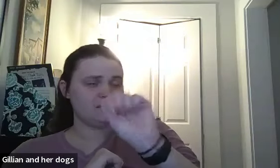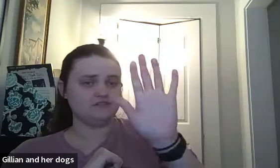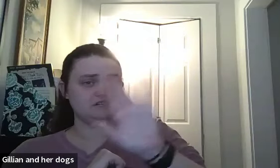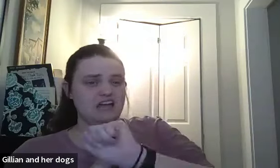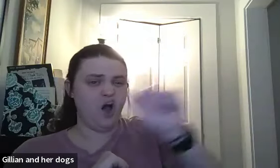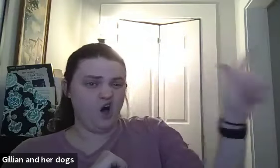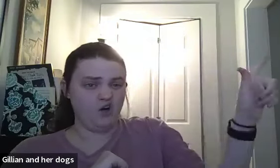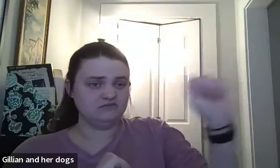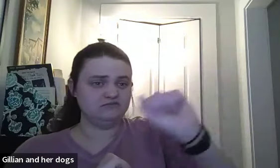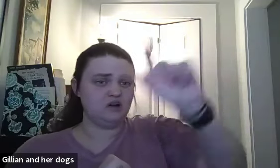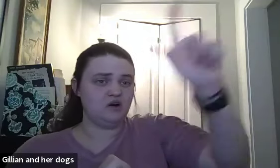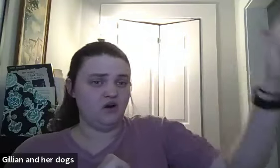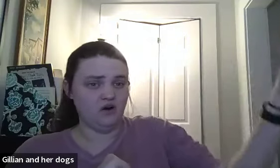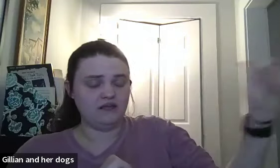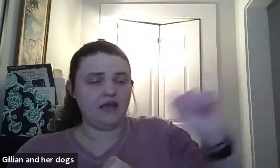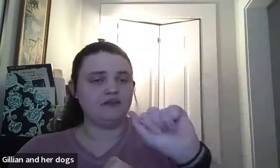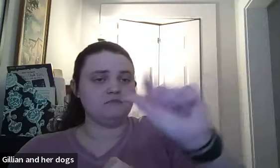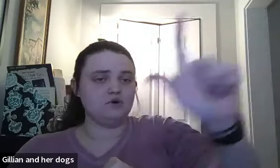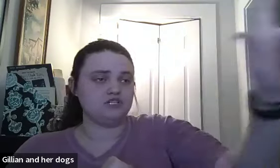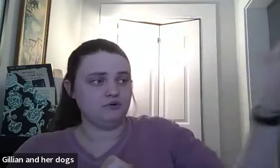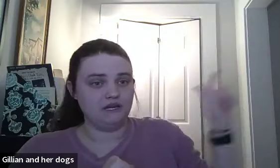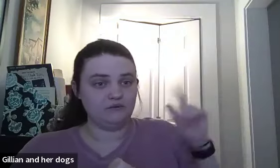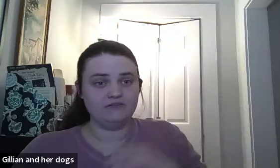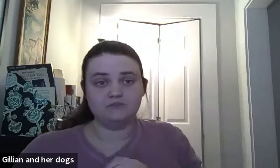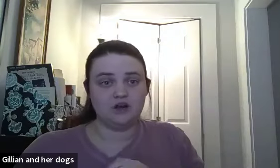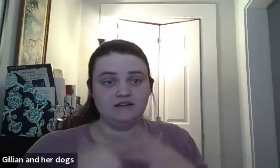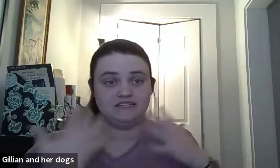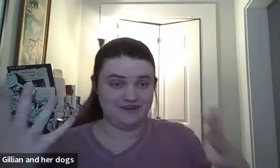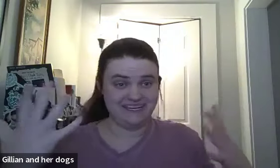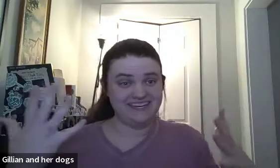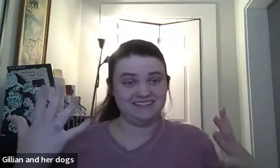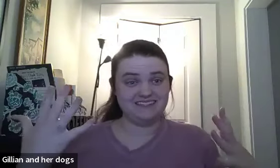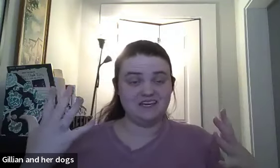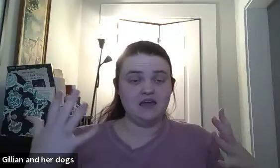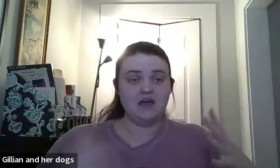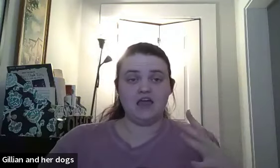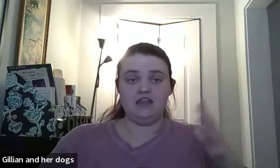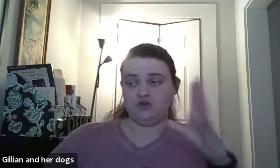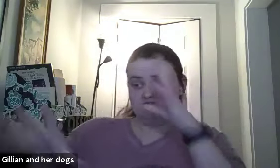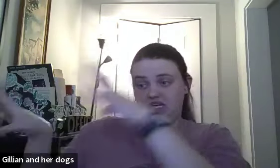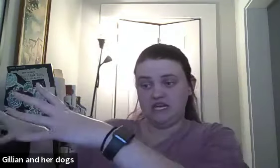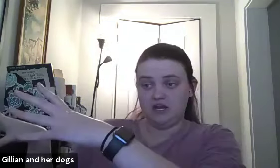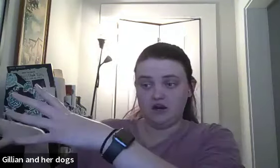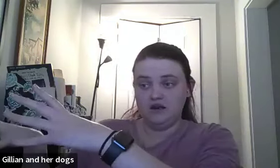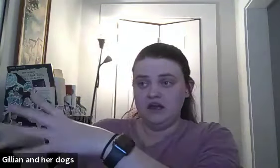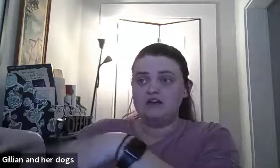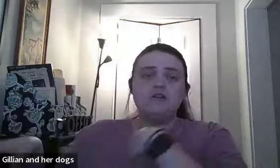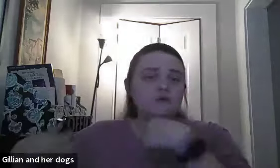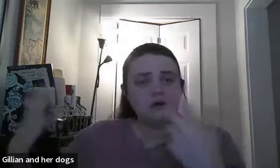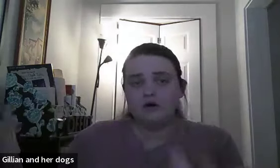if I was gonna say all, like I make the motion of pointing whenever I'm talking like to my kids and they're sitting here and they're like, well,